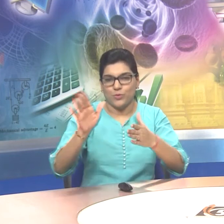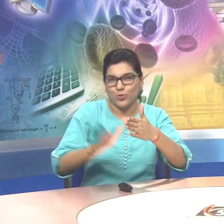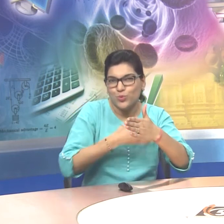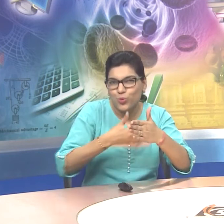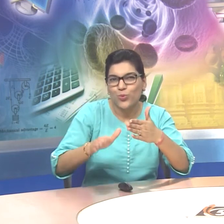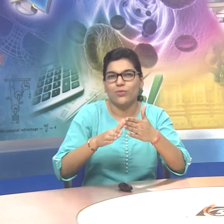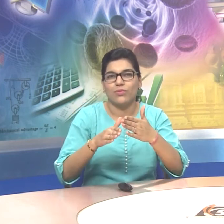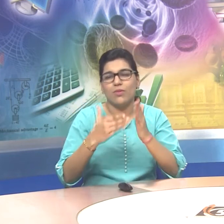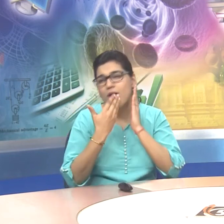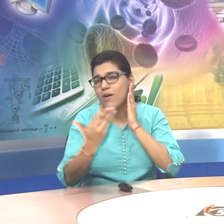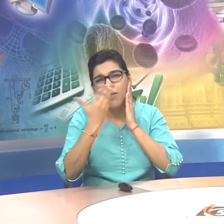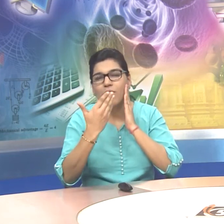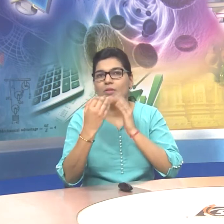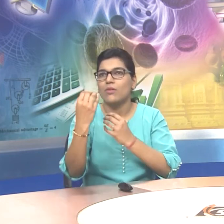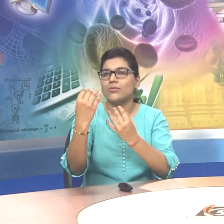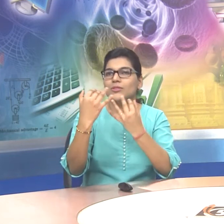Seventh word is stirring.